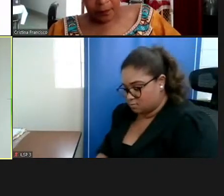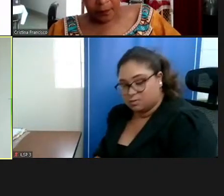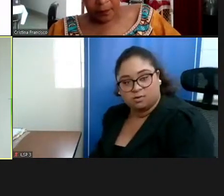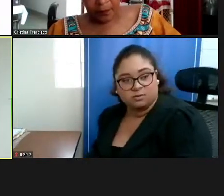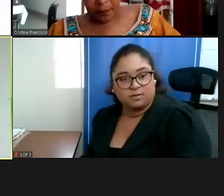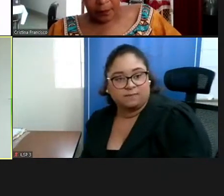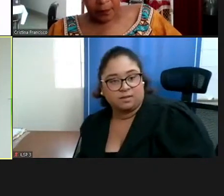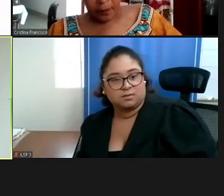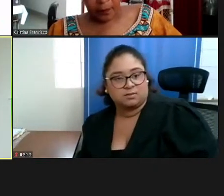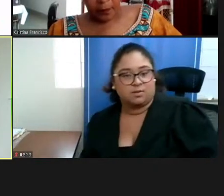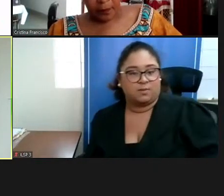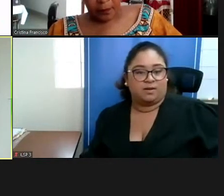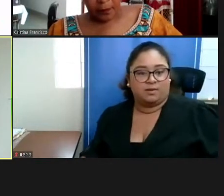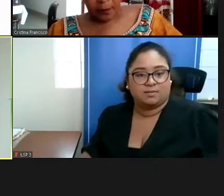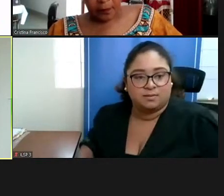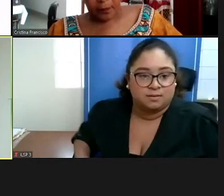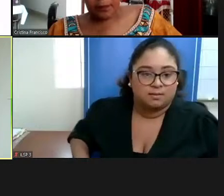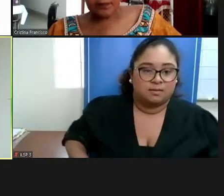okay